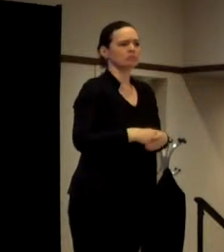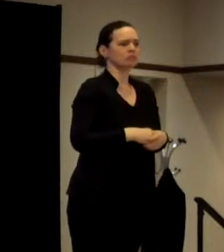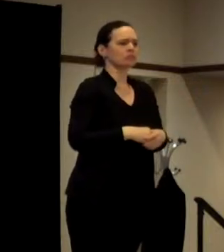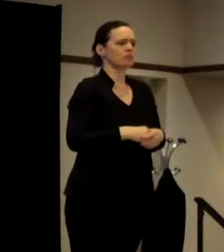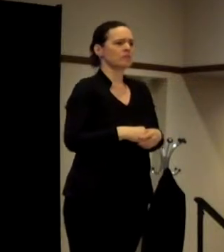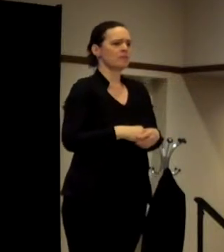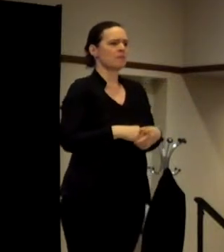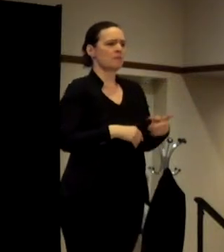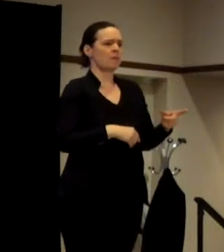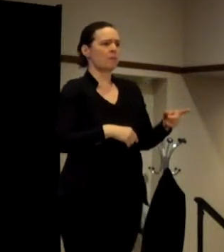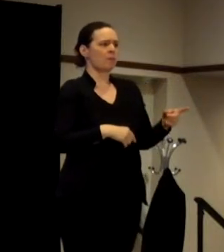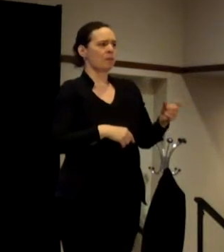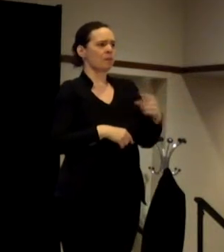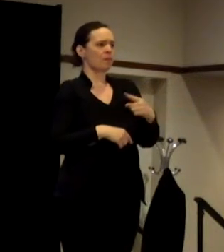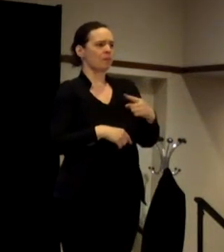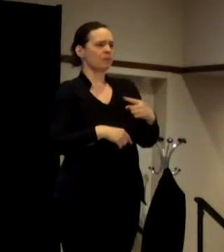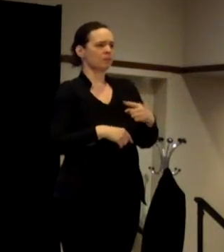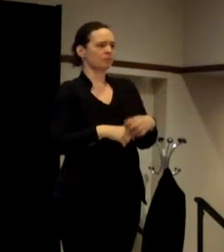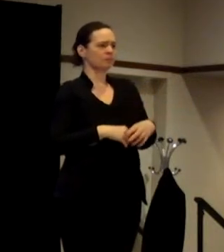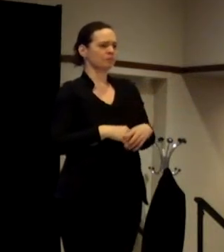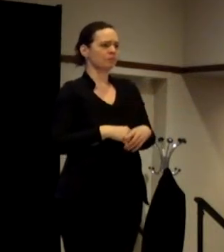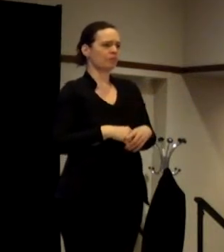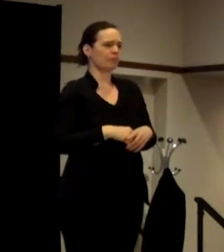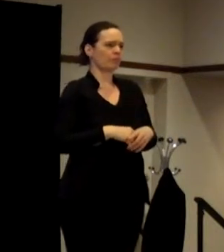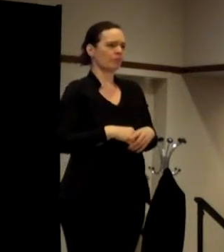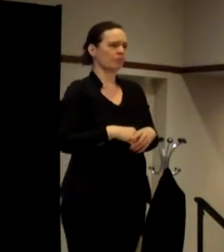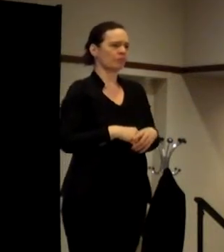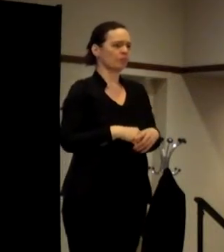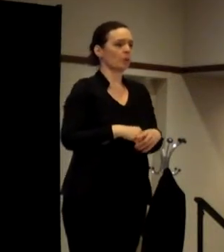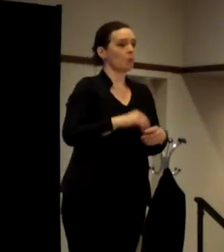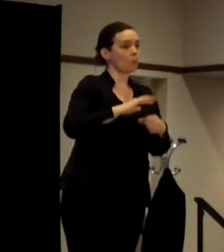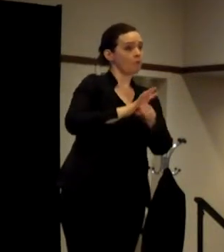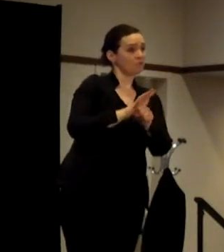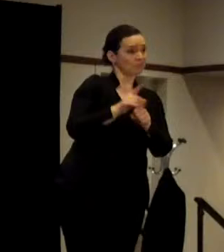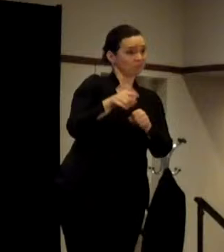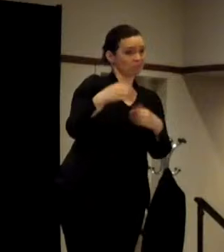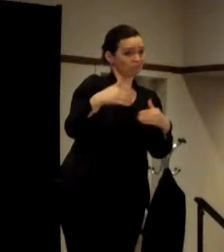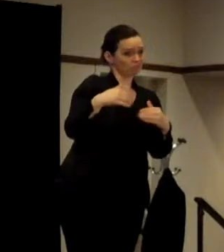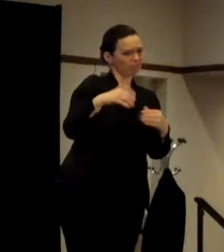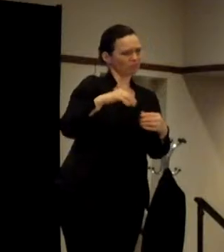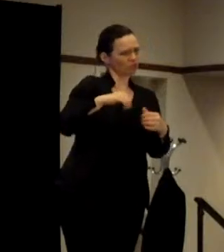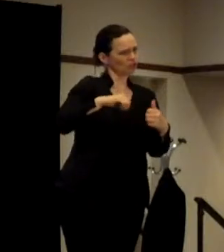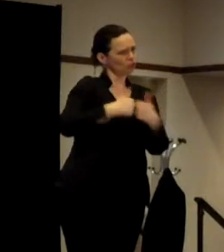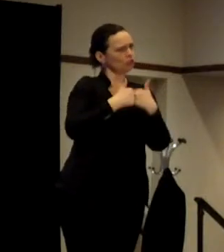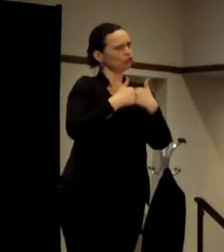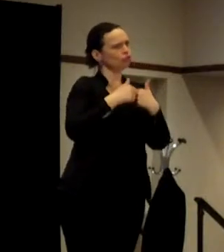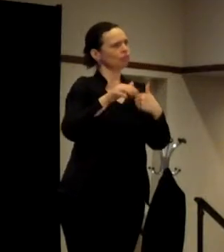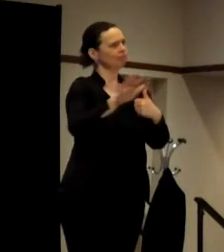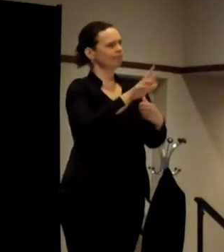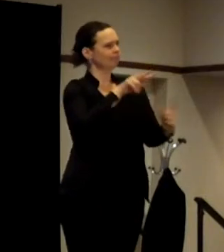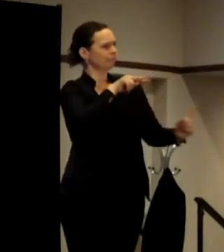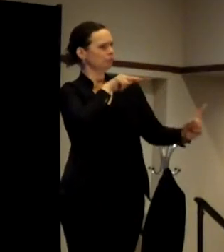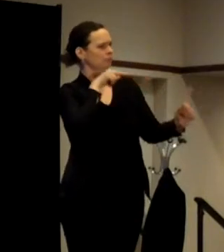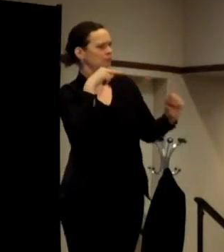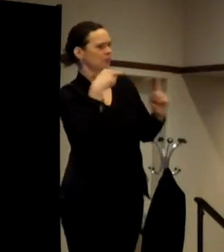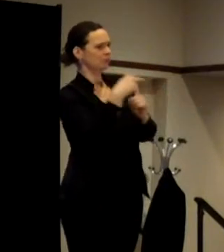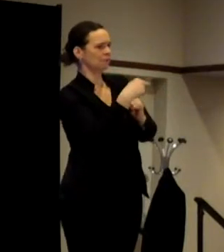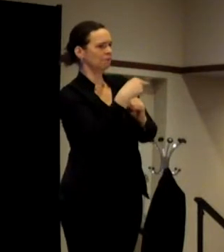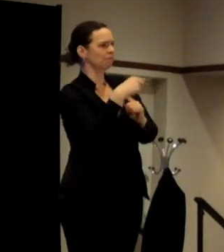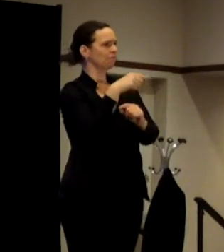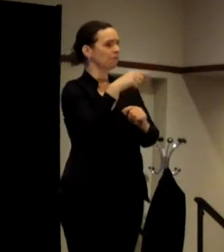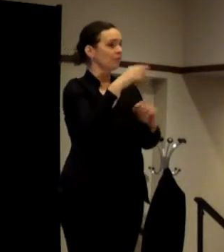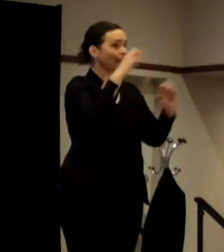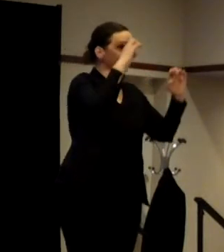changed or at least challenged a lot of people's views on how big areas like education work and